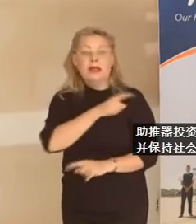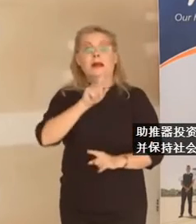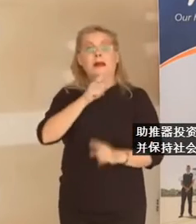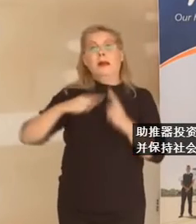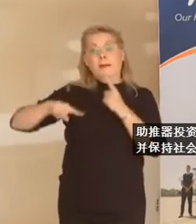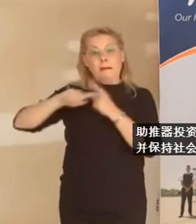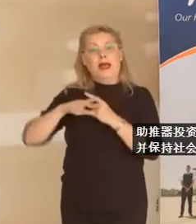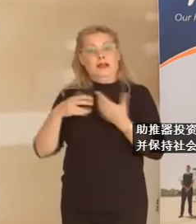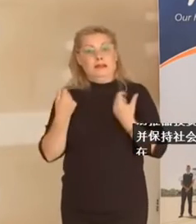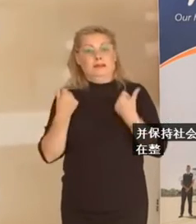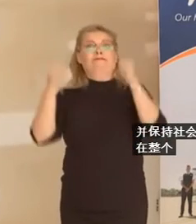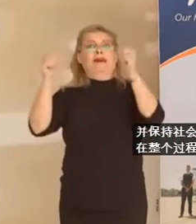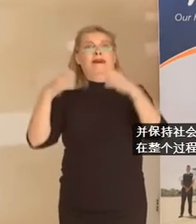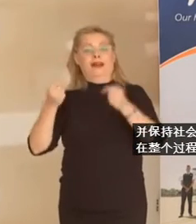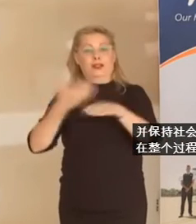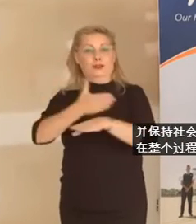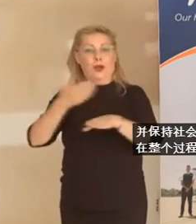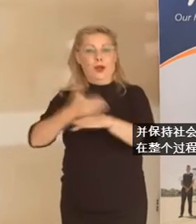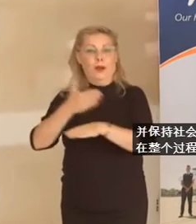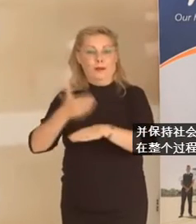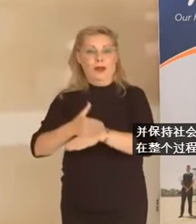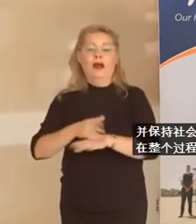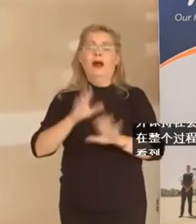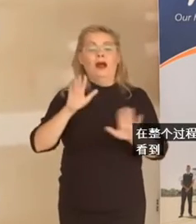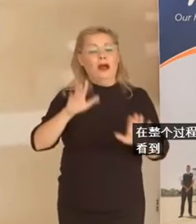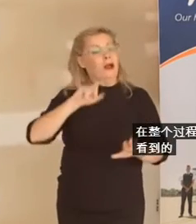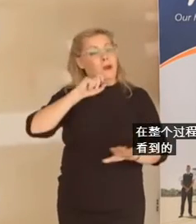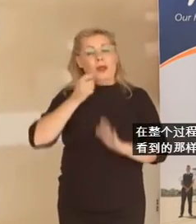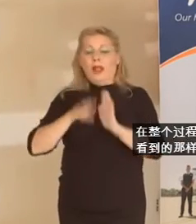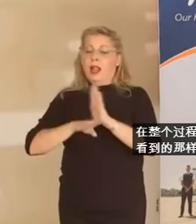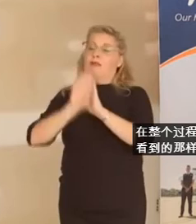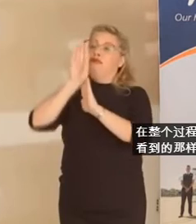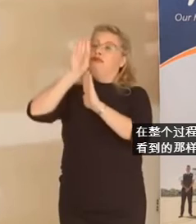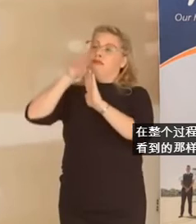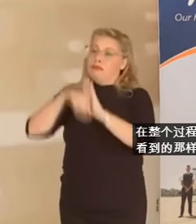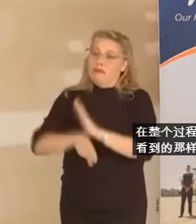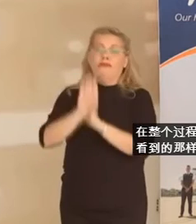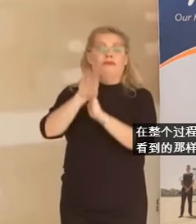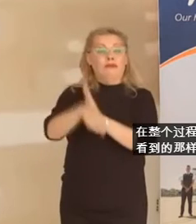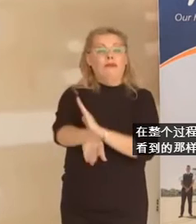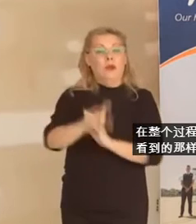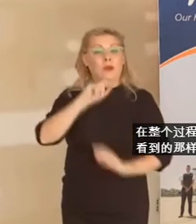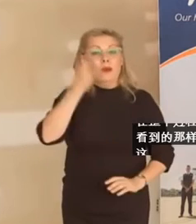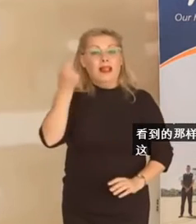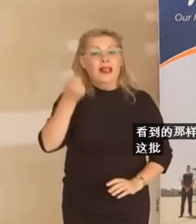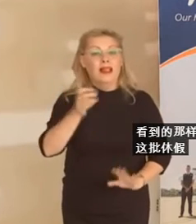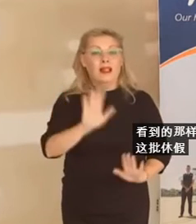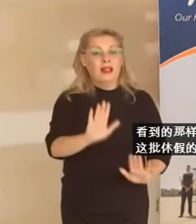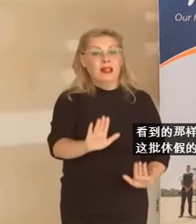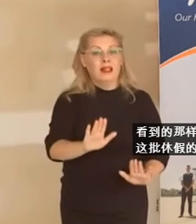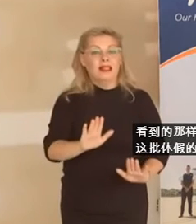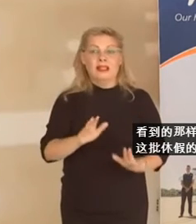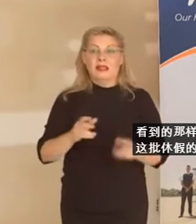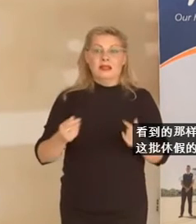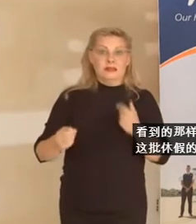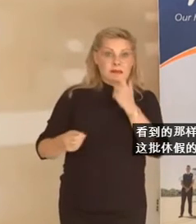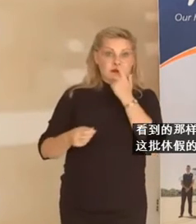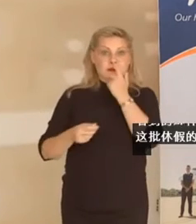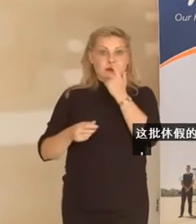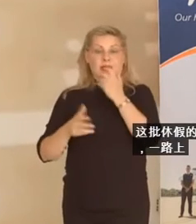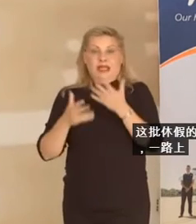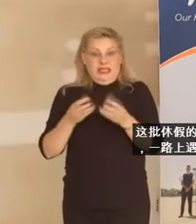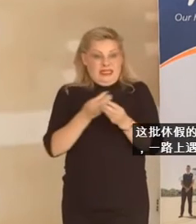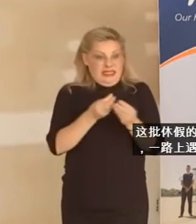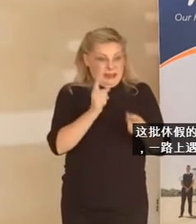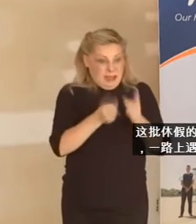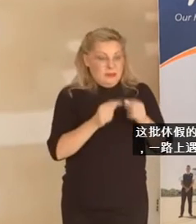open. That will create challenges on the way through, as we have seen, as we transition through this. Furloughed workforces. There have